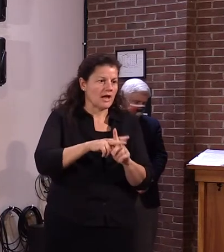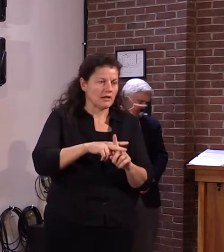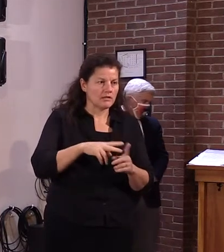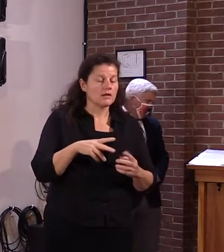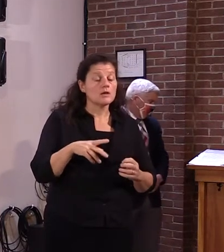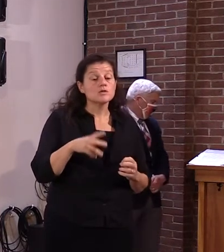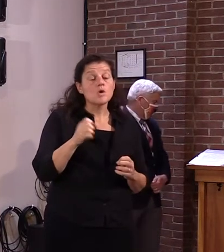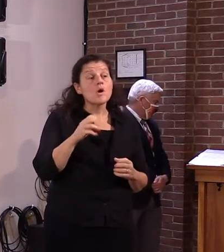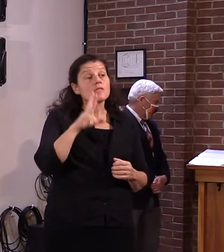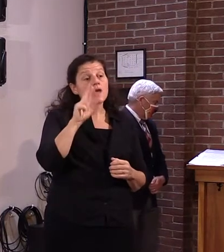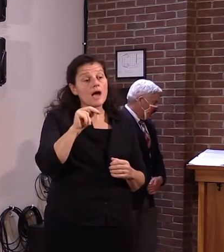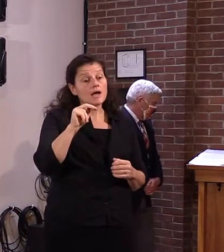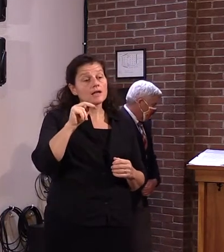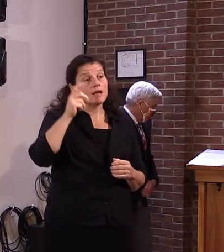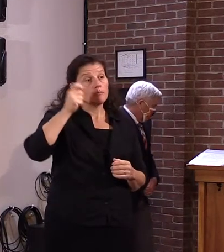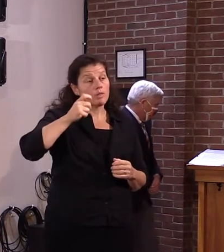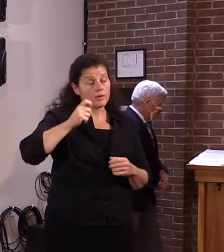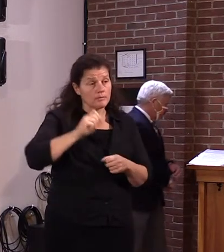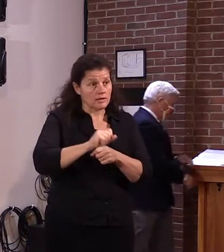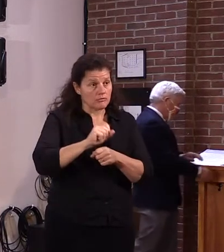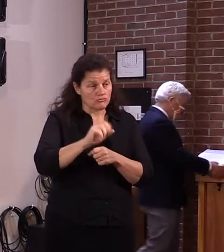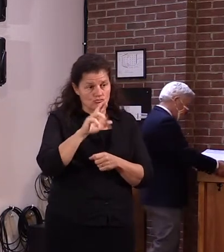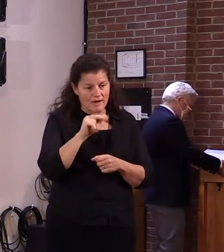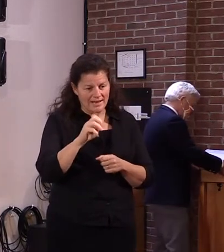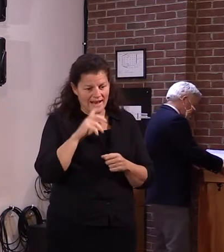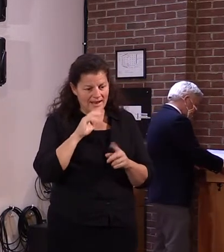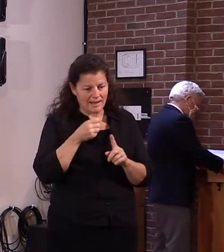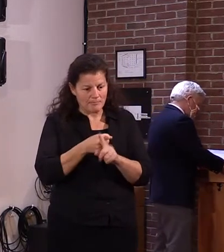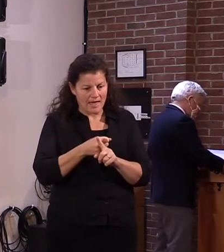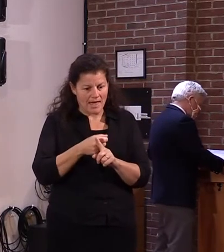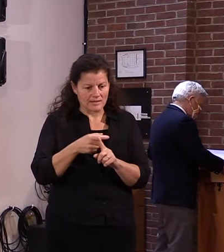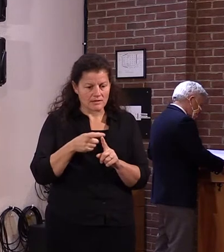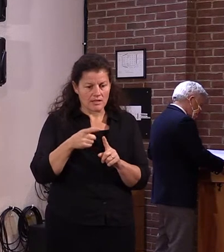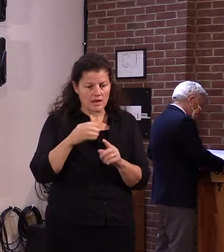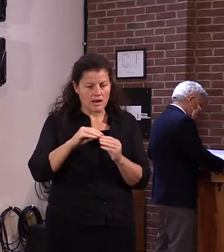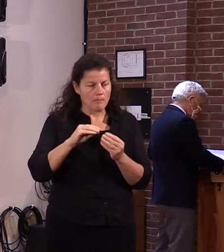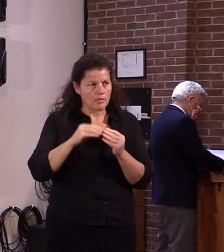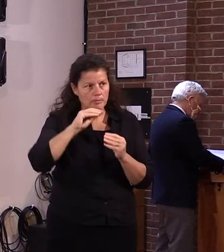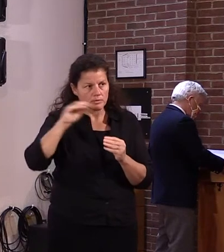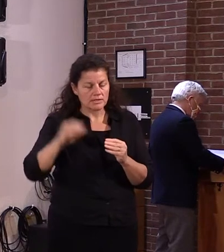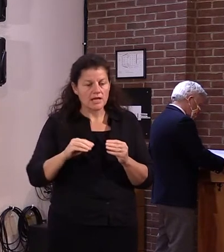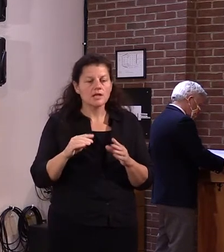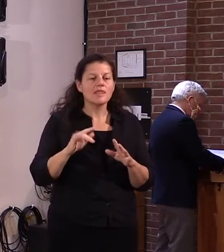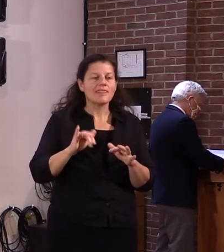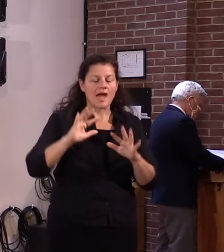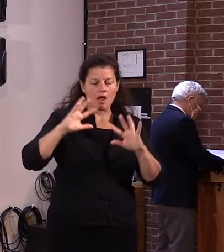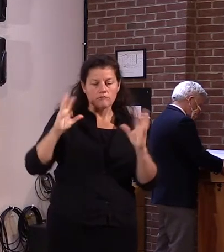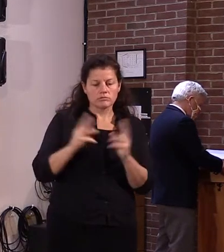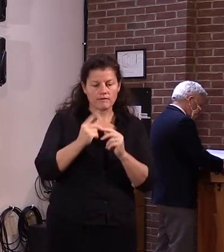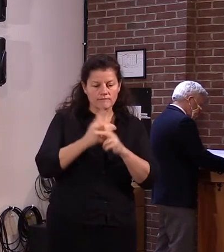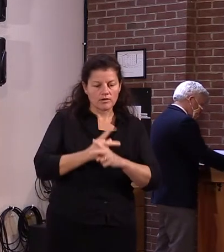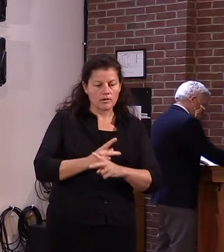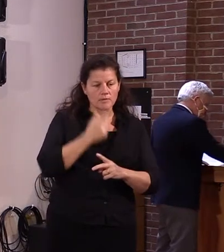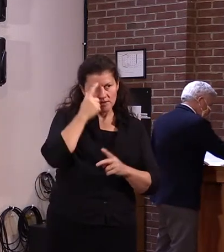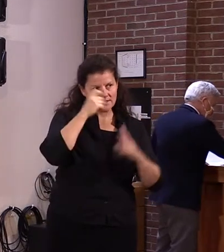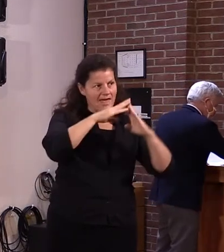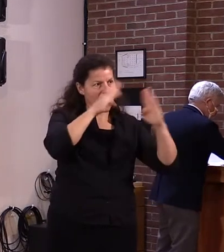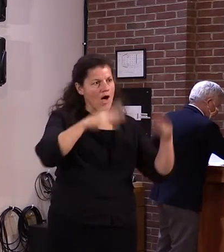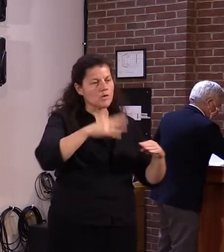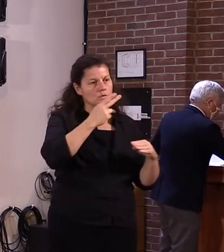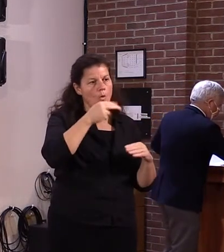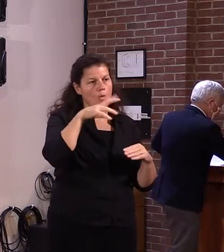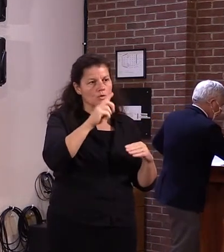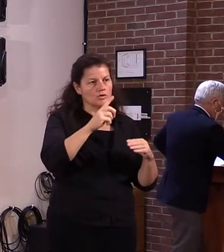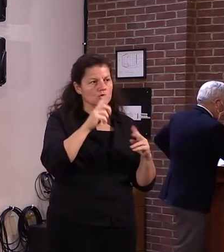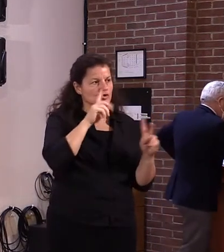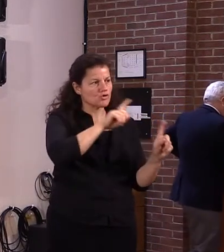unemployment rate and the impact there, all of this is based on what's called the Household Survey, which is conducted by